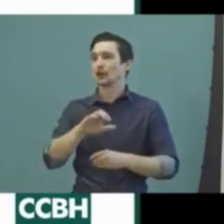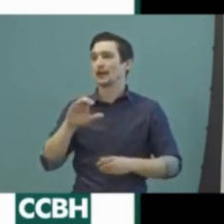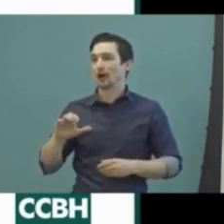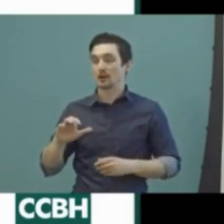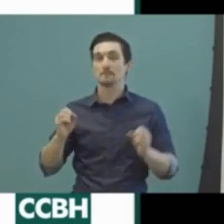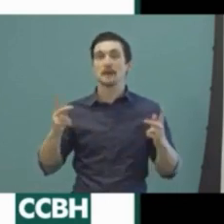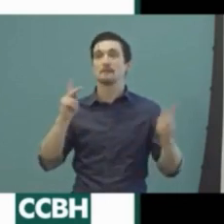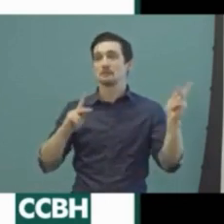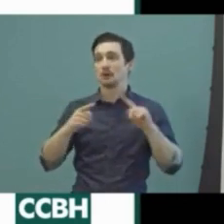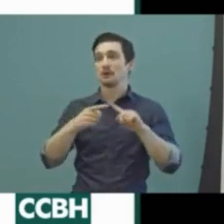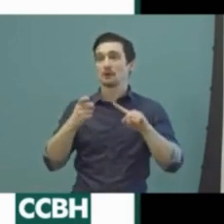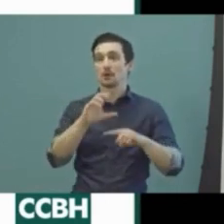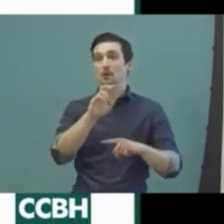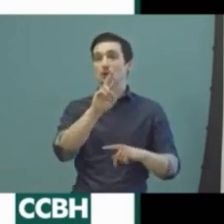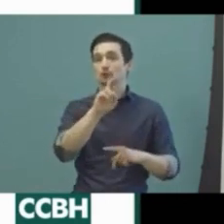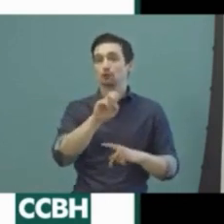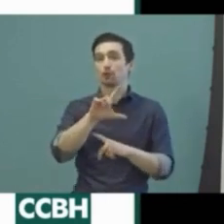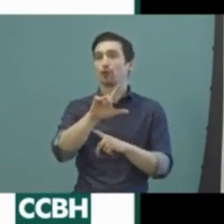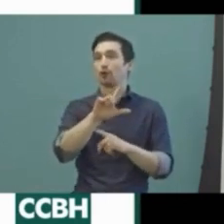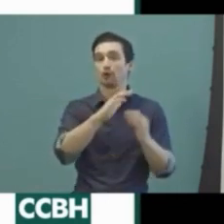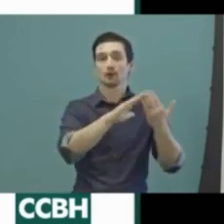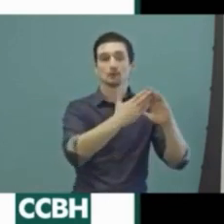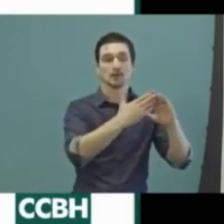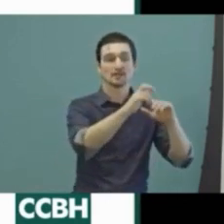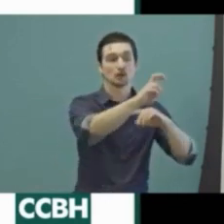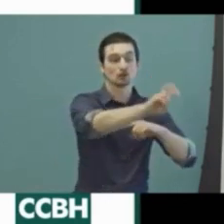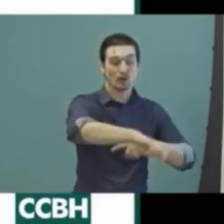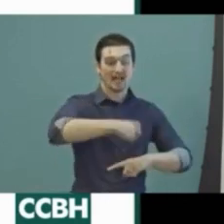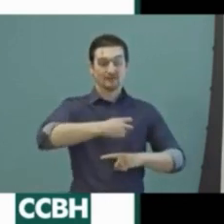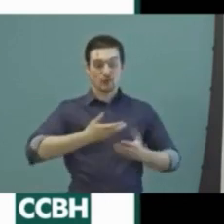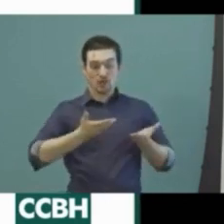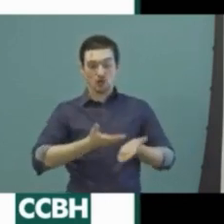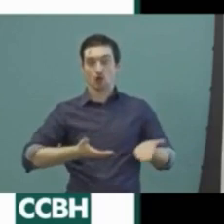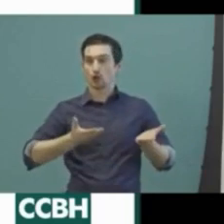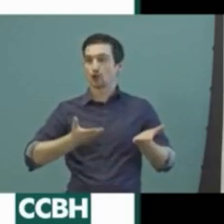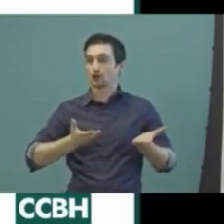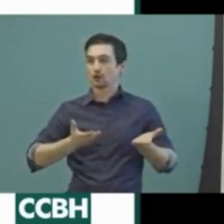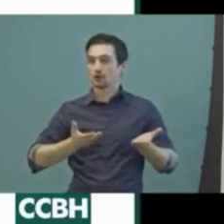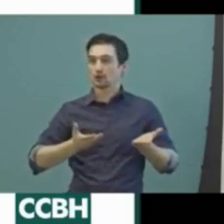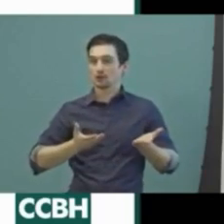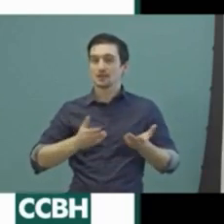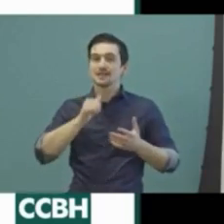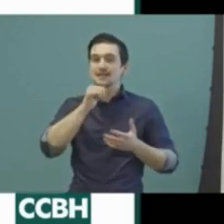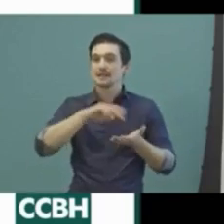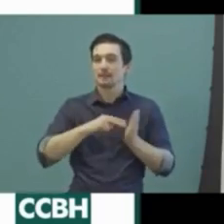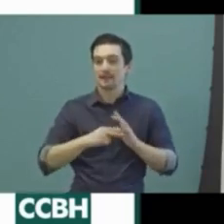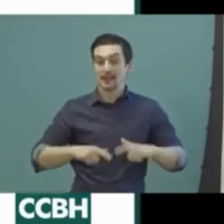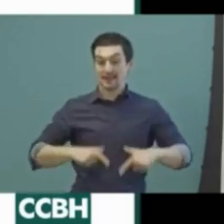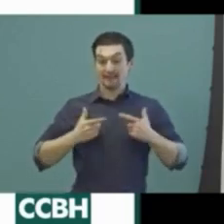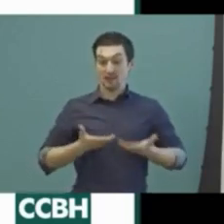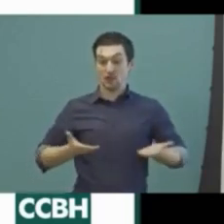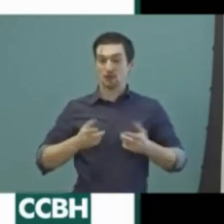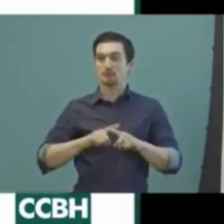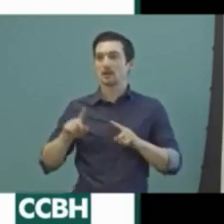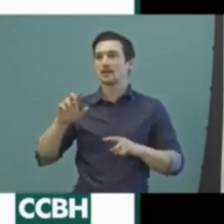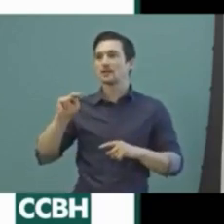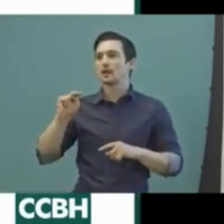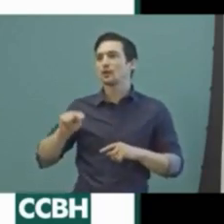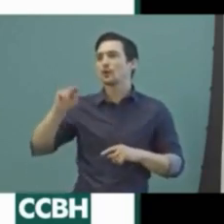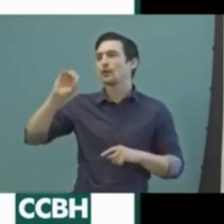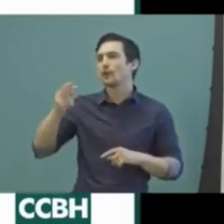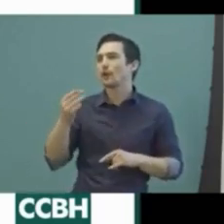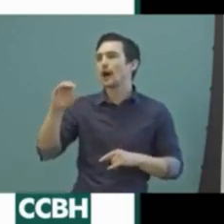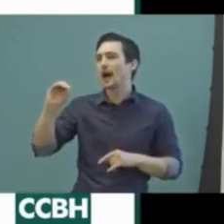So these numbers don't just represent people who are living in our county, but rather people in the northern Ohio